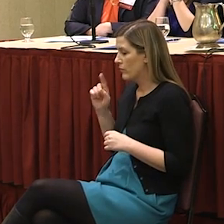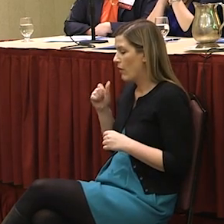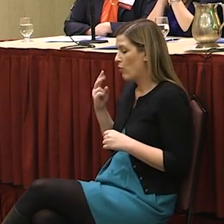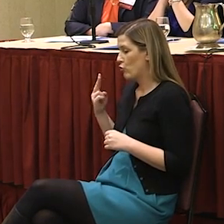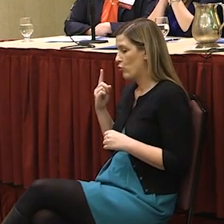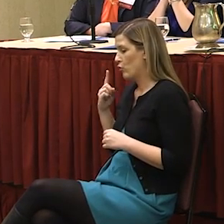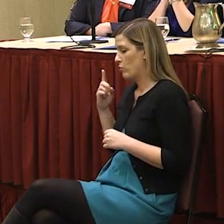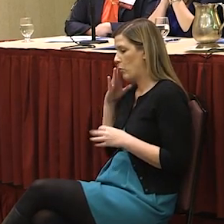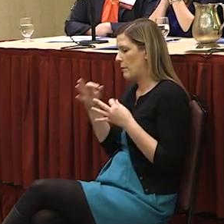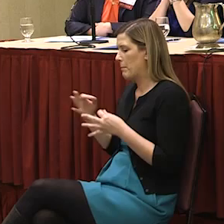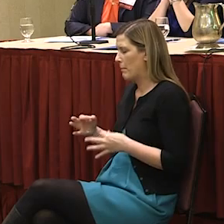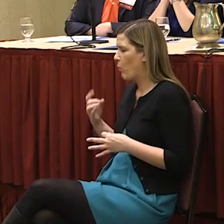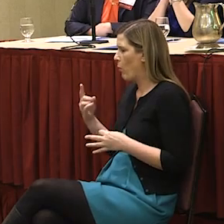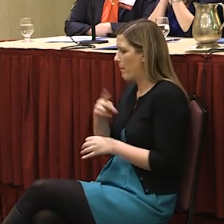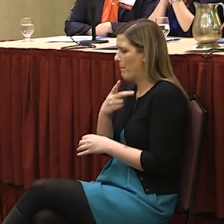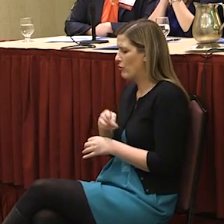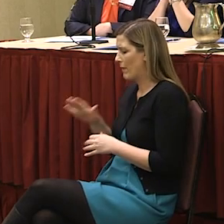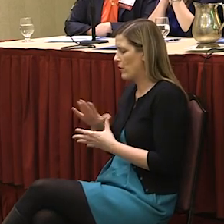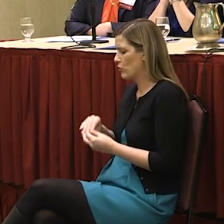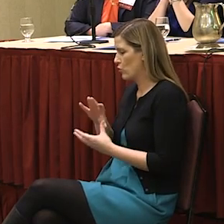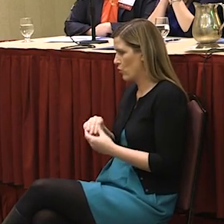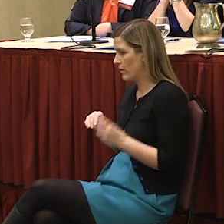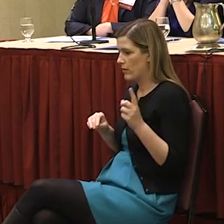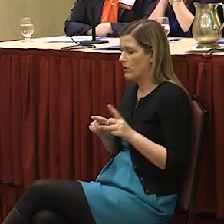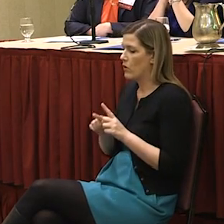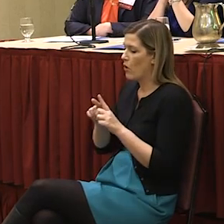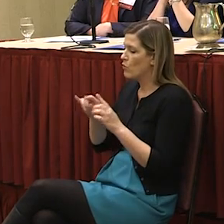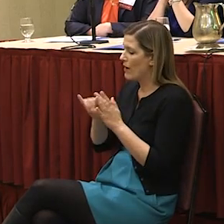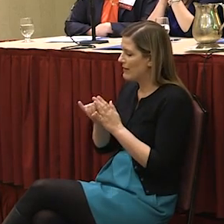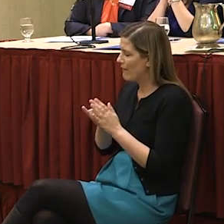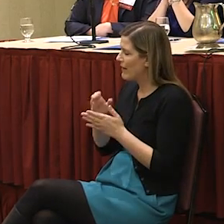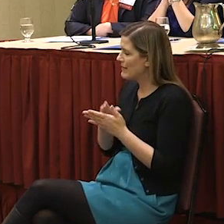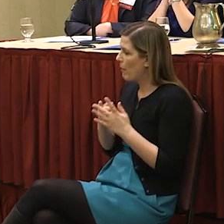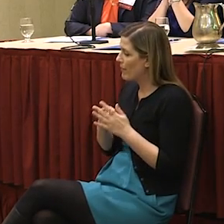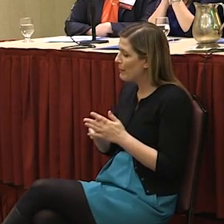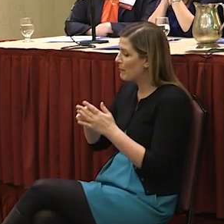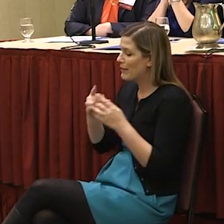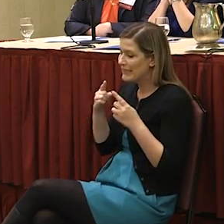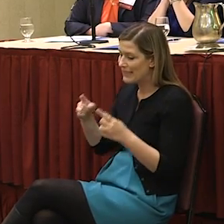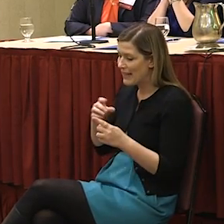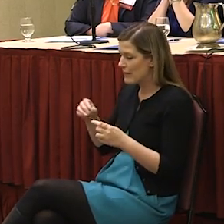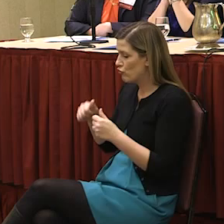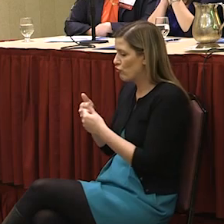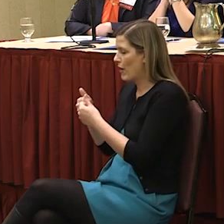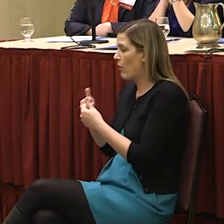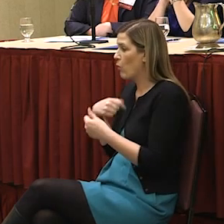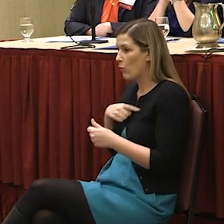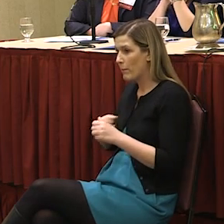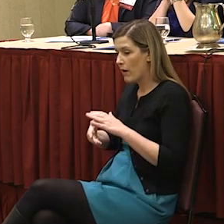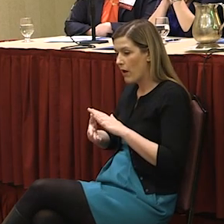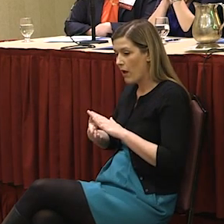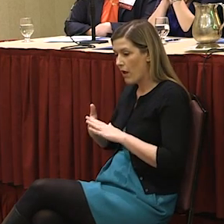Toni, are going to tell you that story. And then identify some of the implementation successes and challenges. We've been in